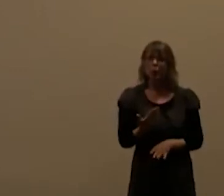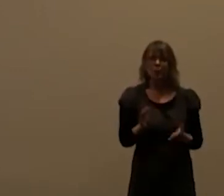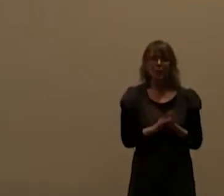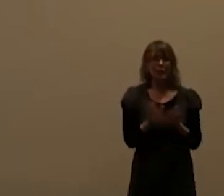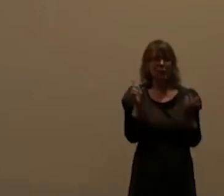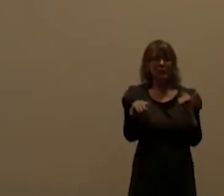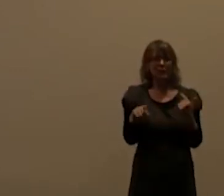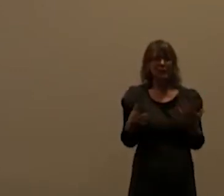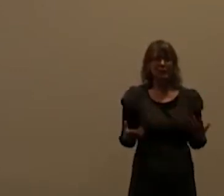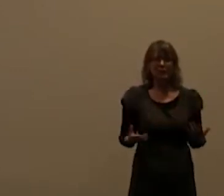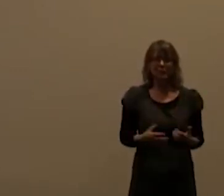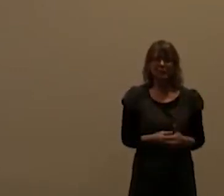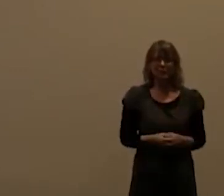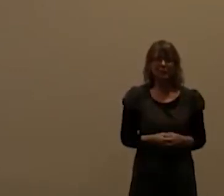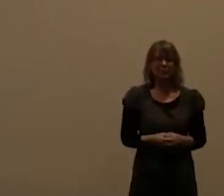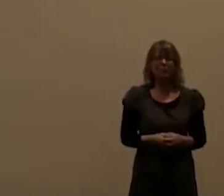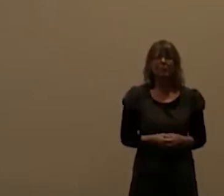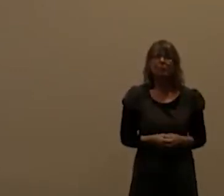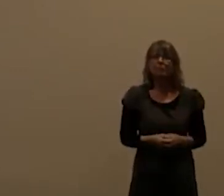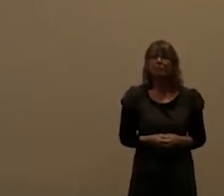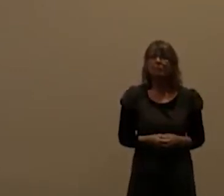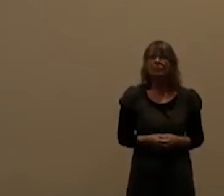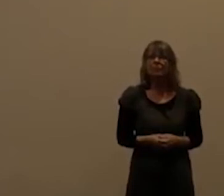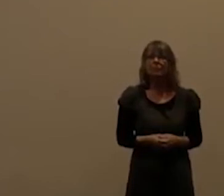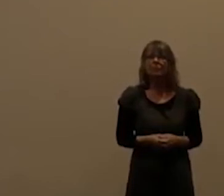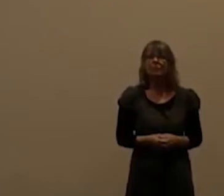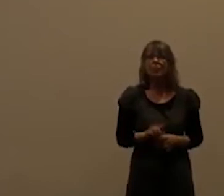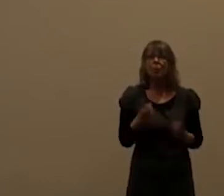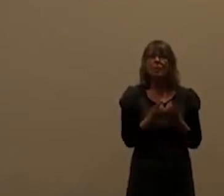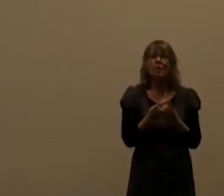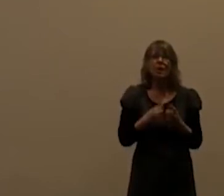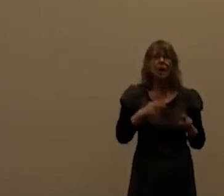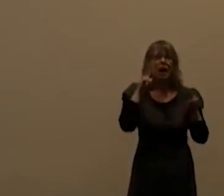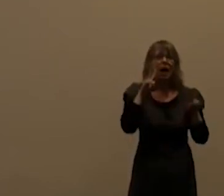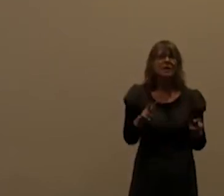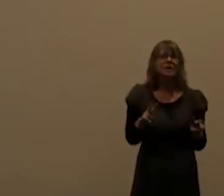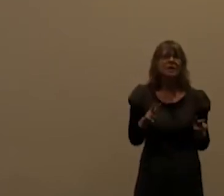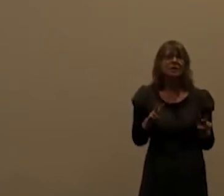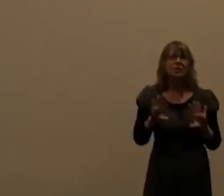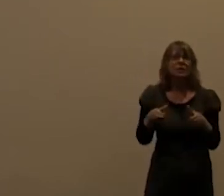Yes? Yeah, so one of the things I see we did